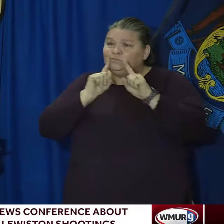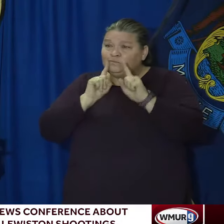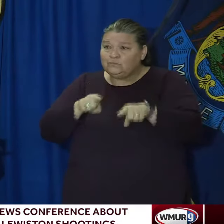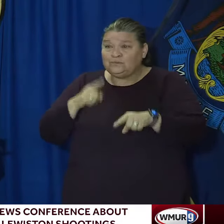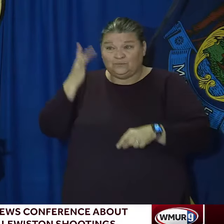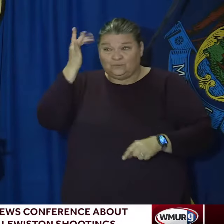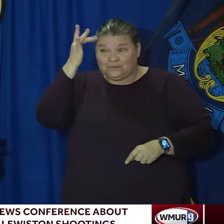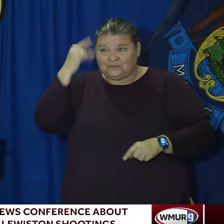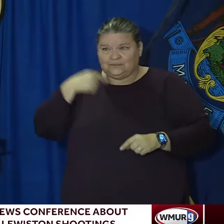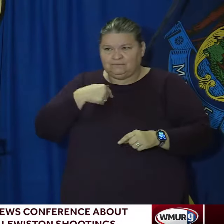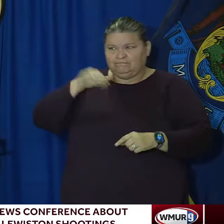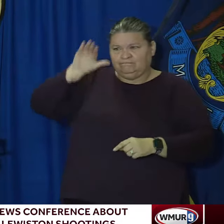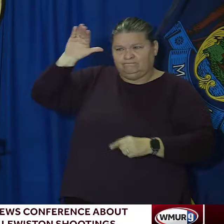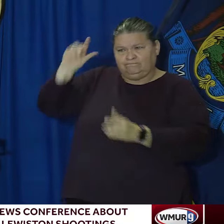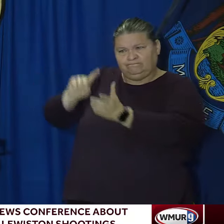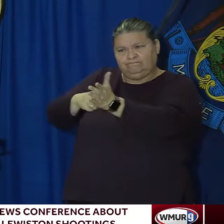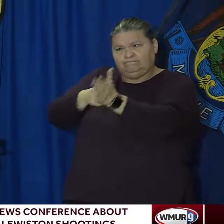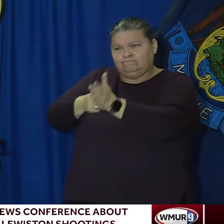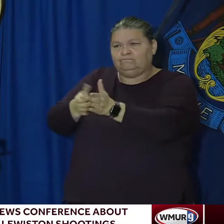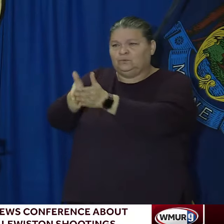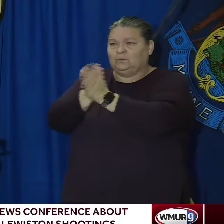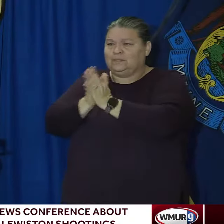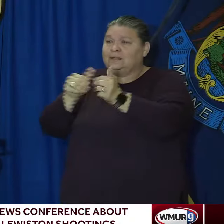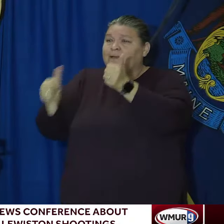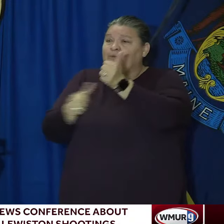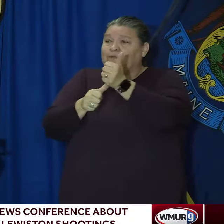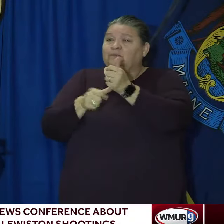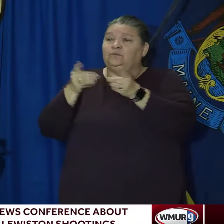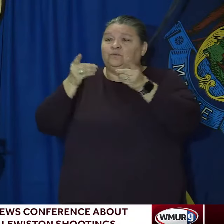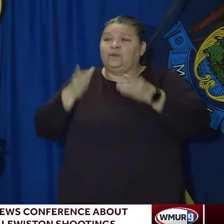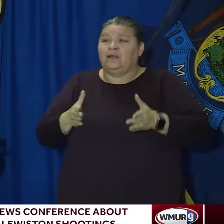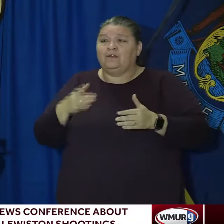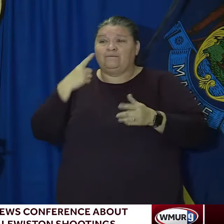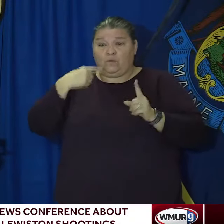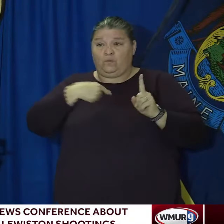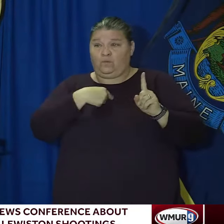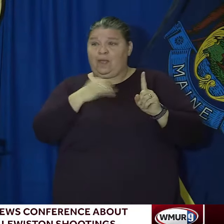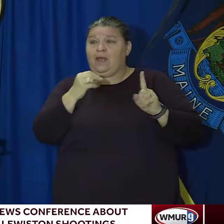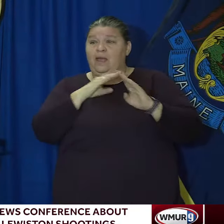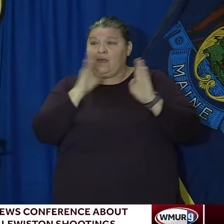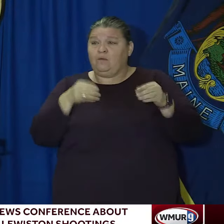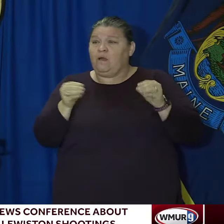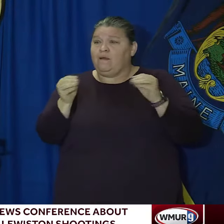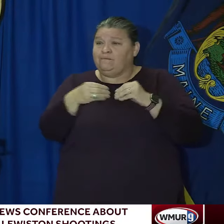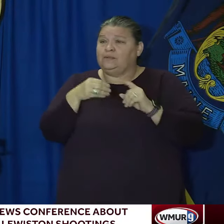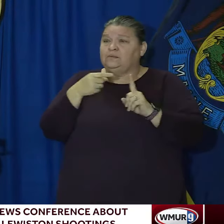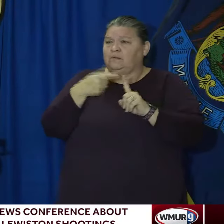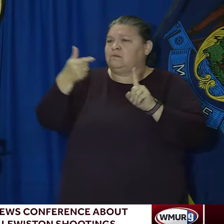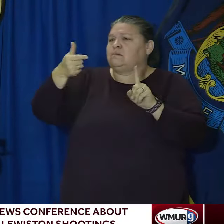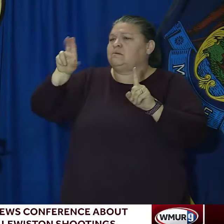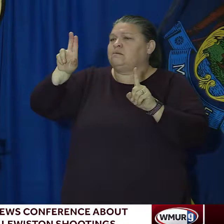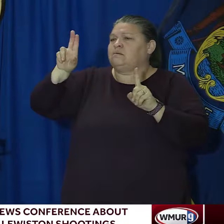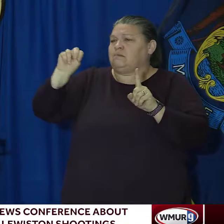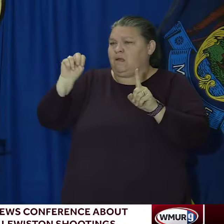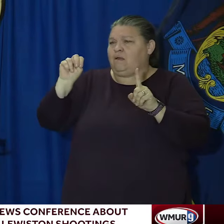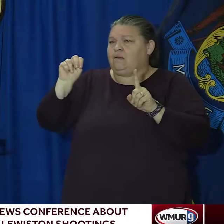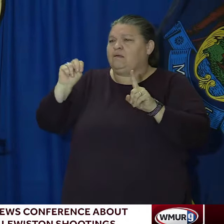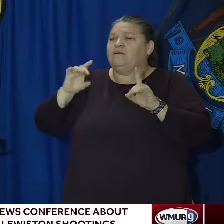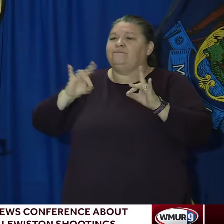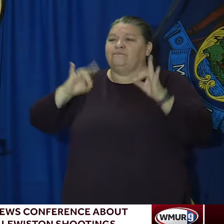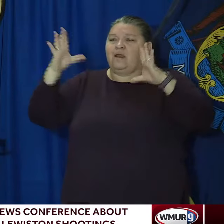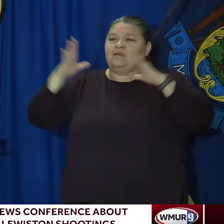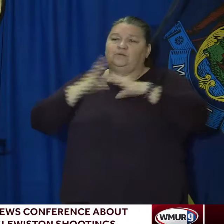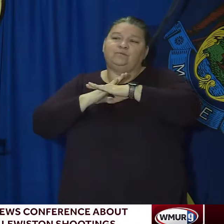the Deputy Director of the White House Office of Gun Violence Prevention is in Lewiston today. He will serve